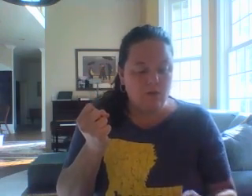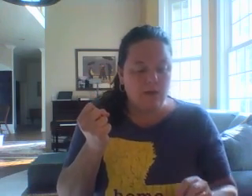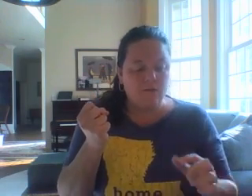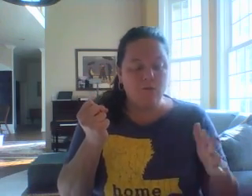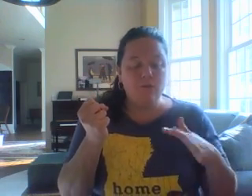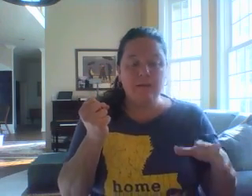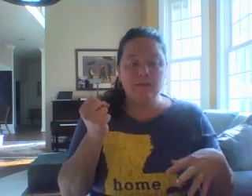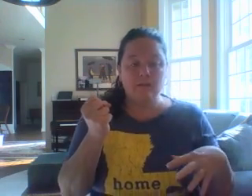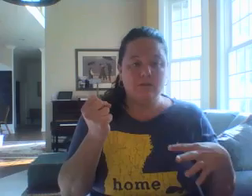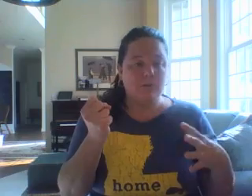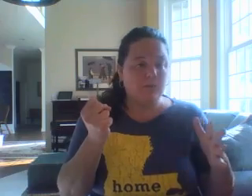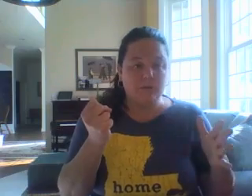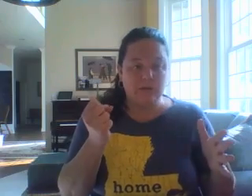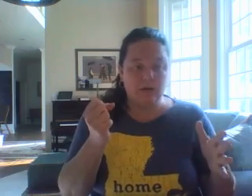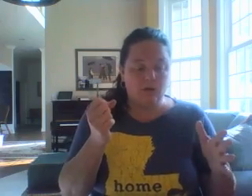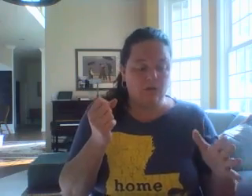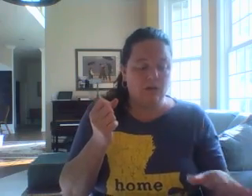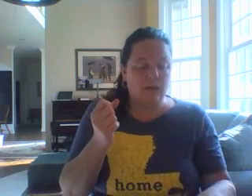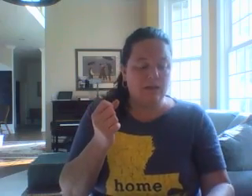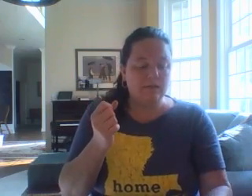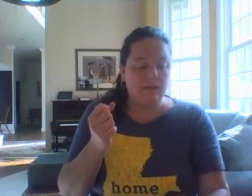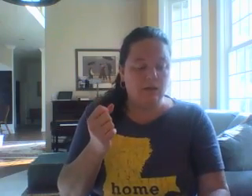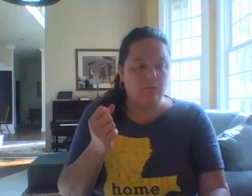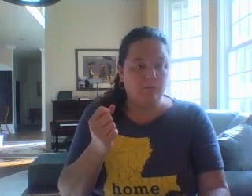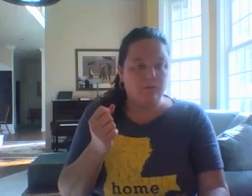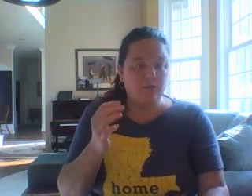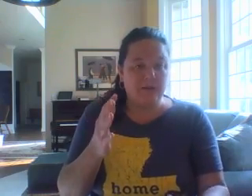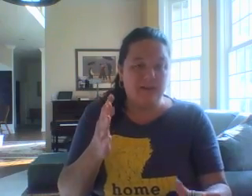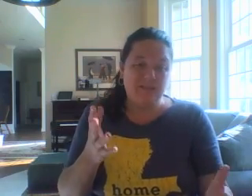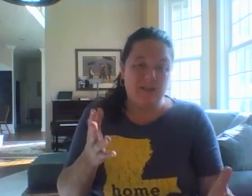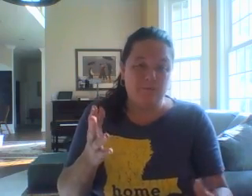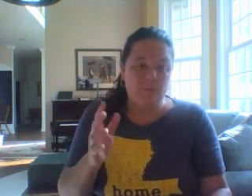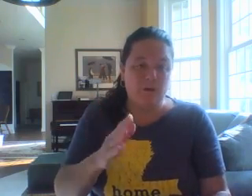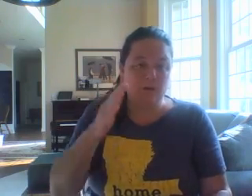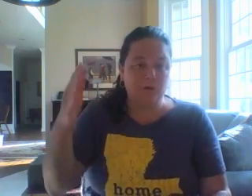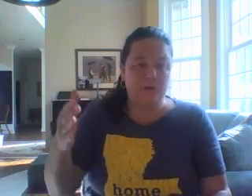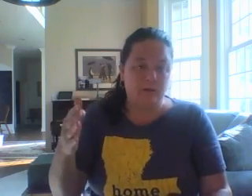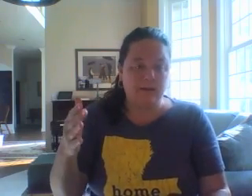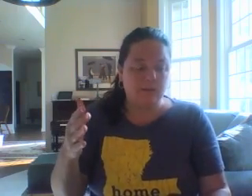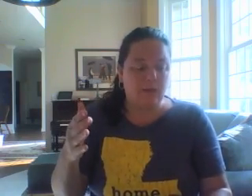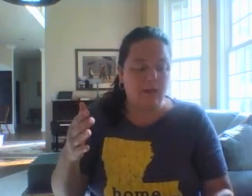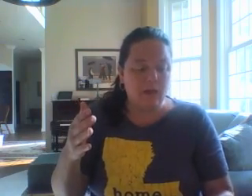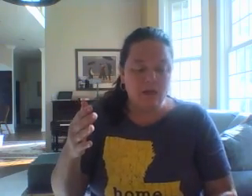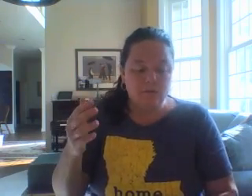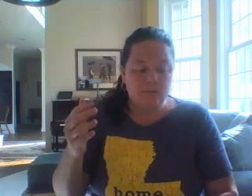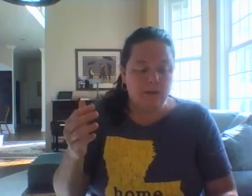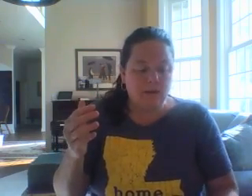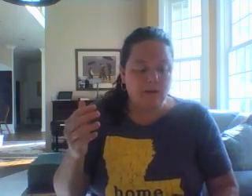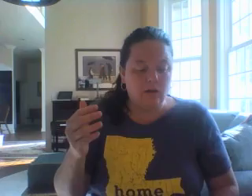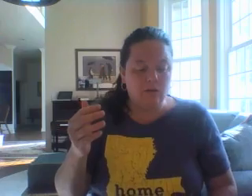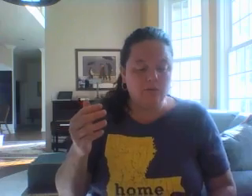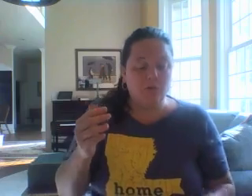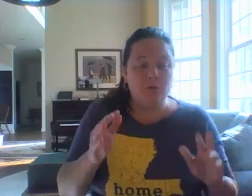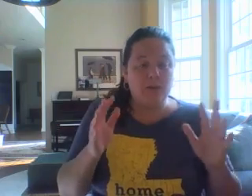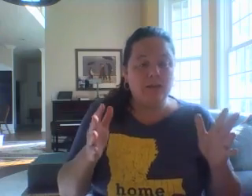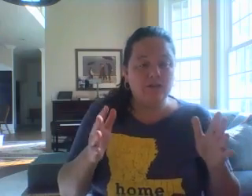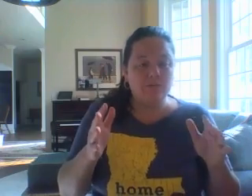okay, a few of these on this puzzle we did not cover in class. We just ran out of time, and we're going to do it next week. But, so you can go ahead and get a jump start